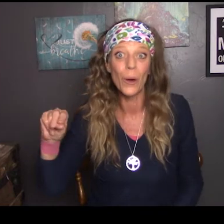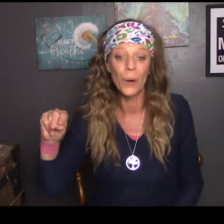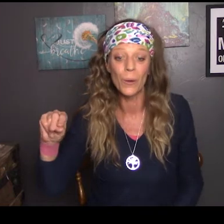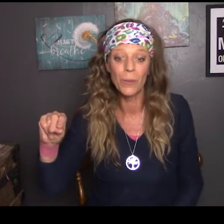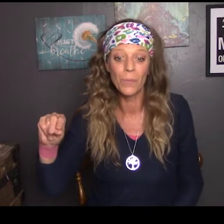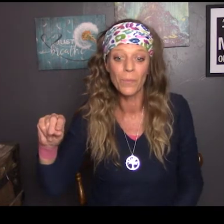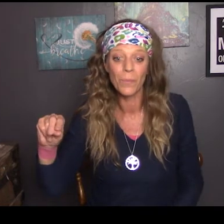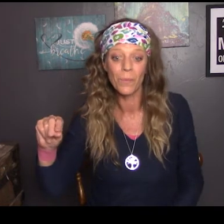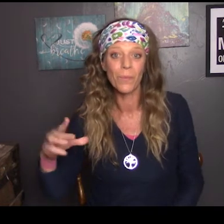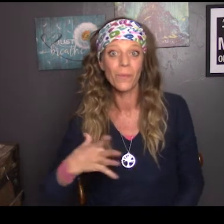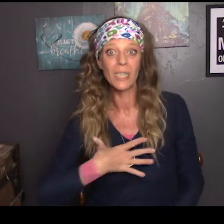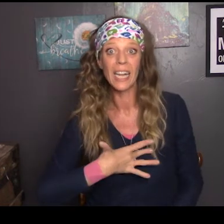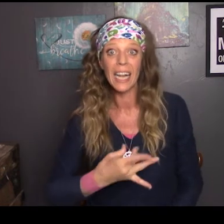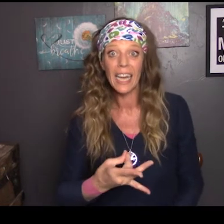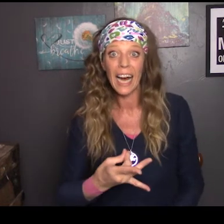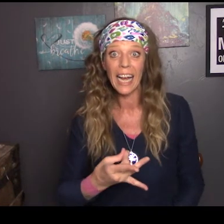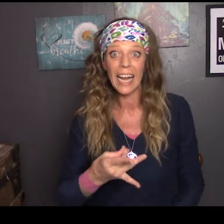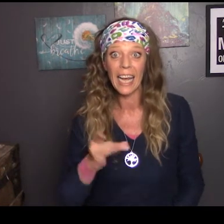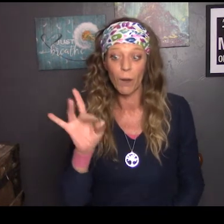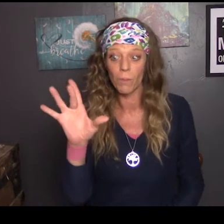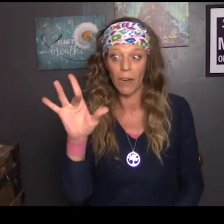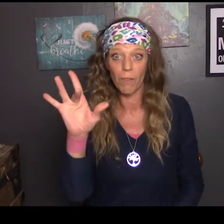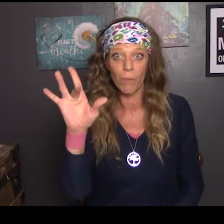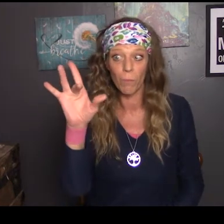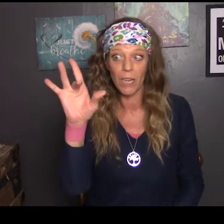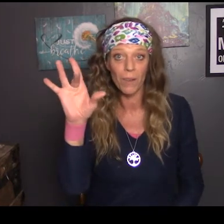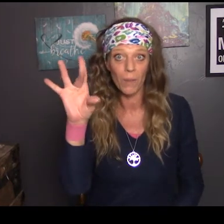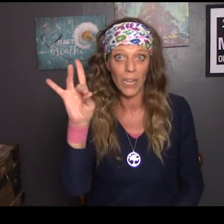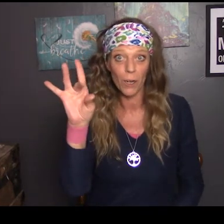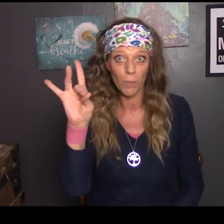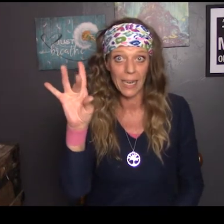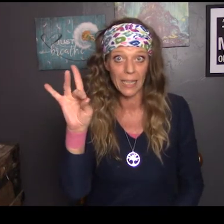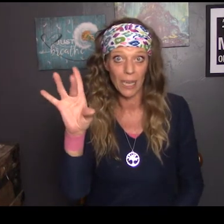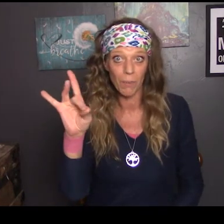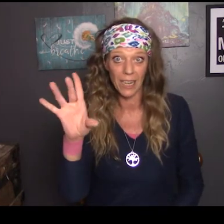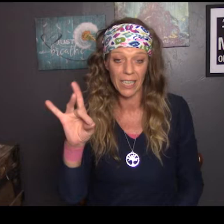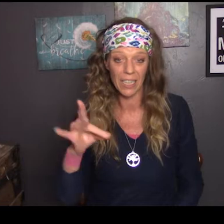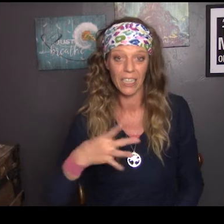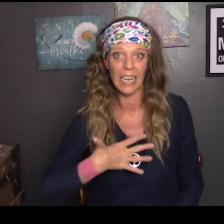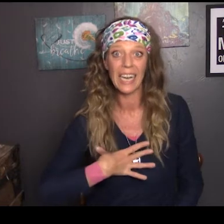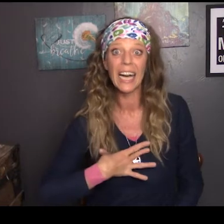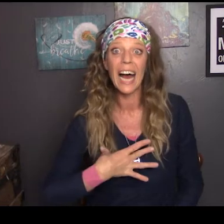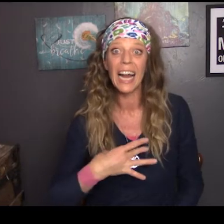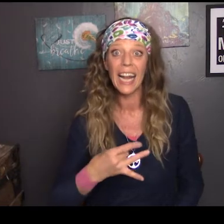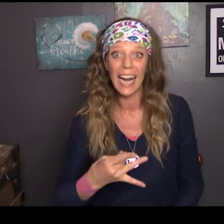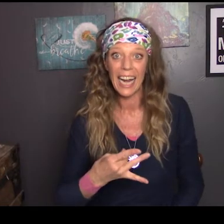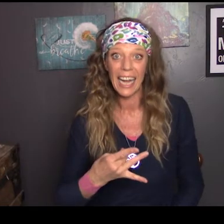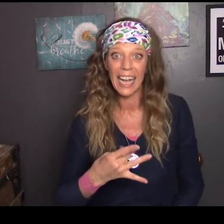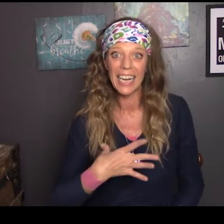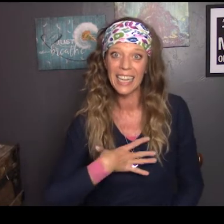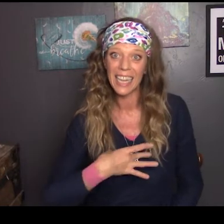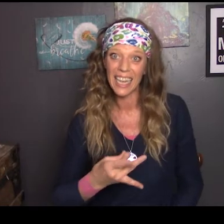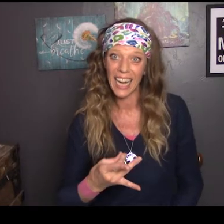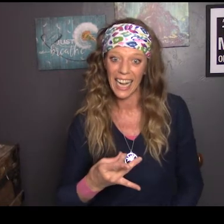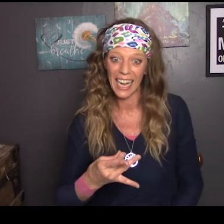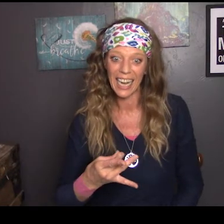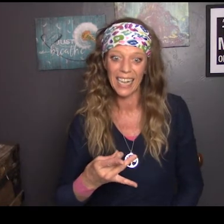no. Like, my middle finger and my thumb are touching. Like.